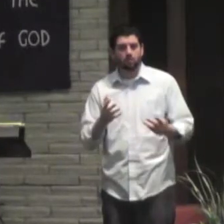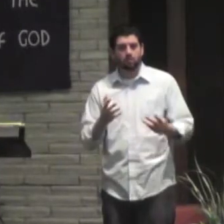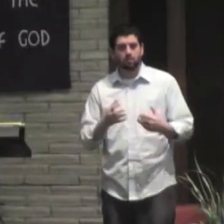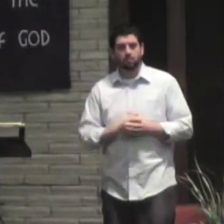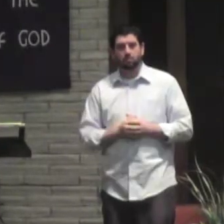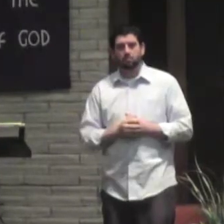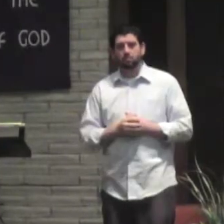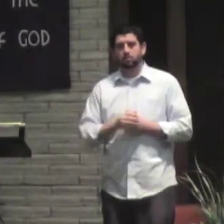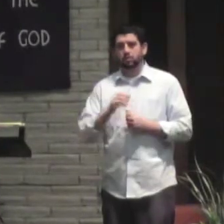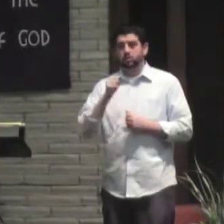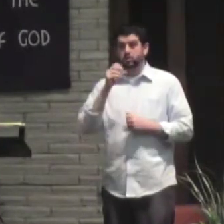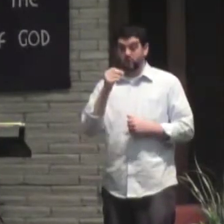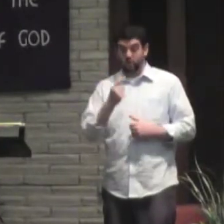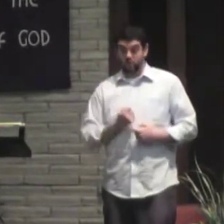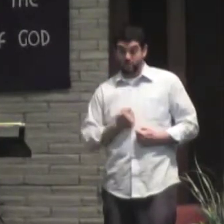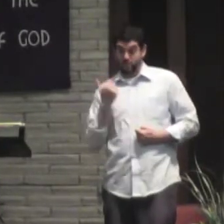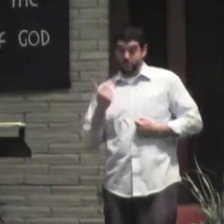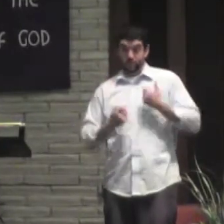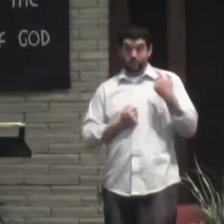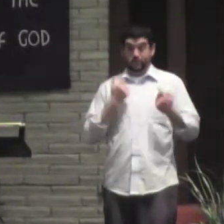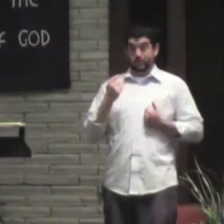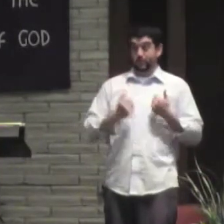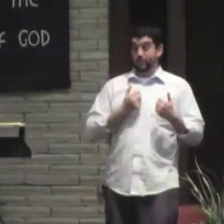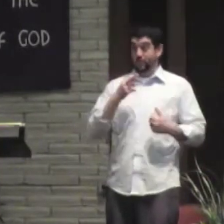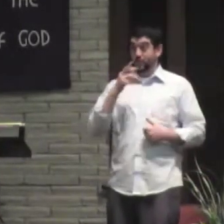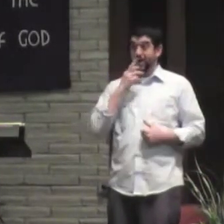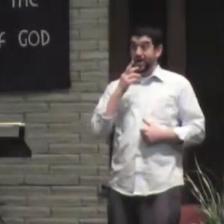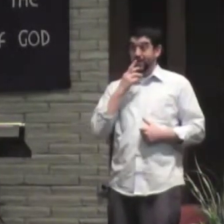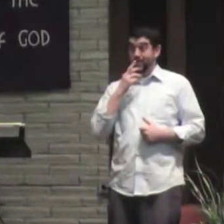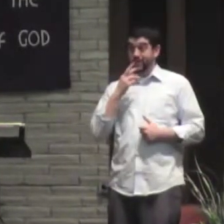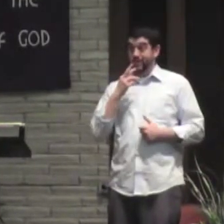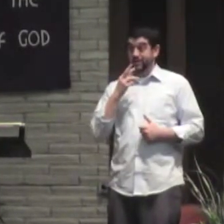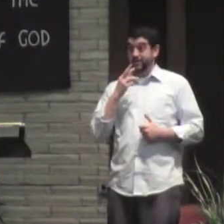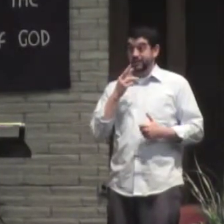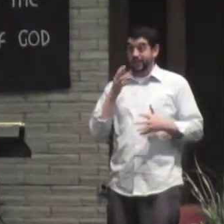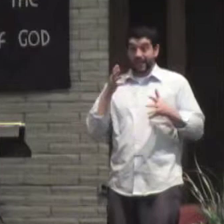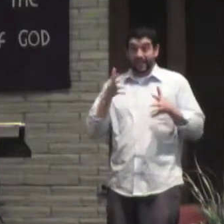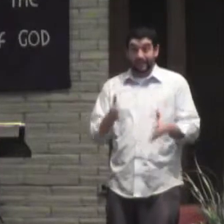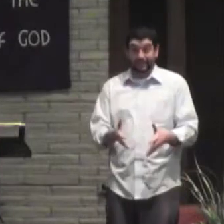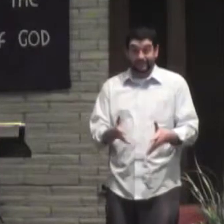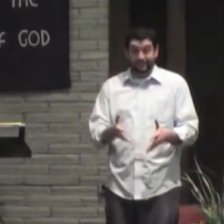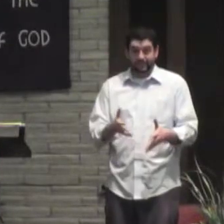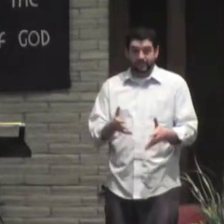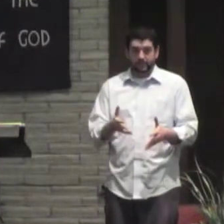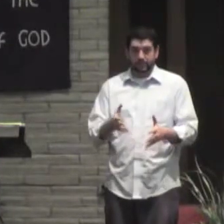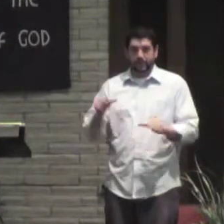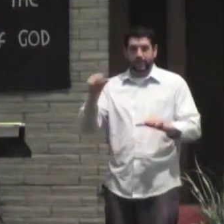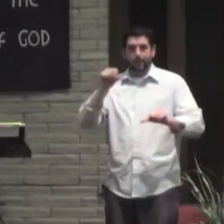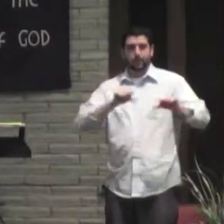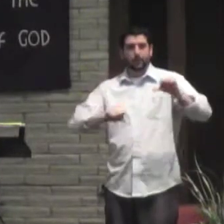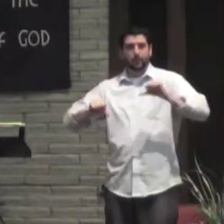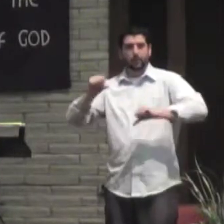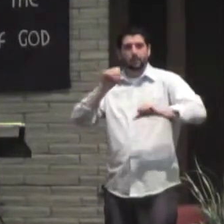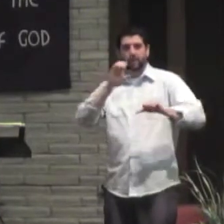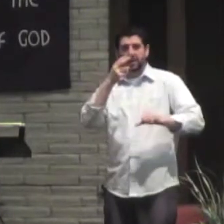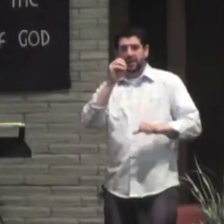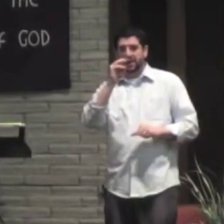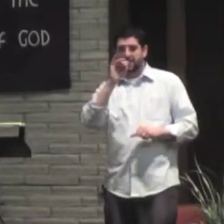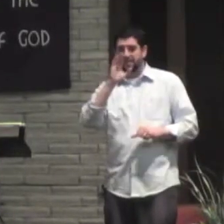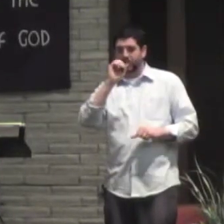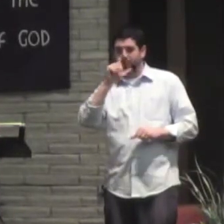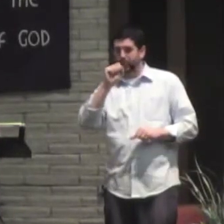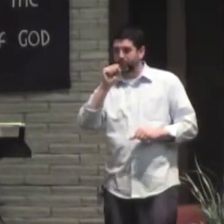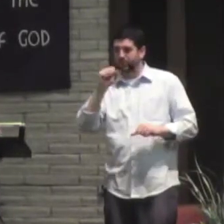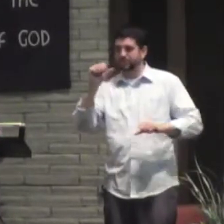So if you remove the water, we would become a pile of chemicals. And